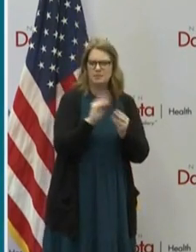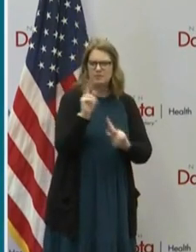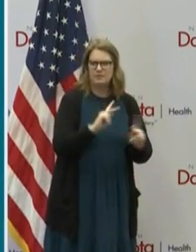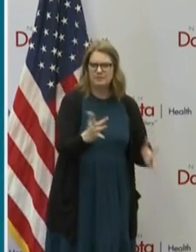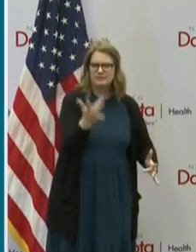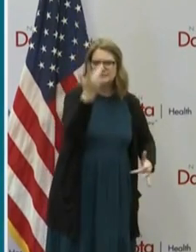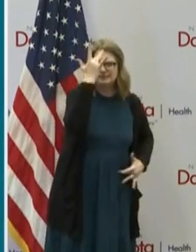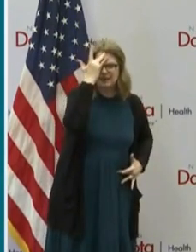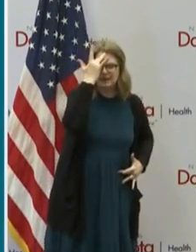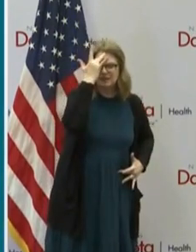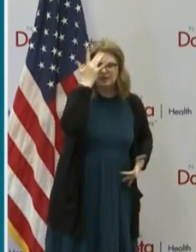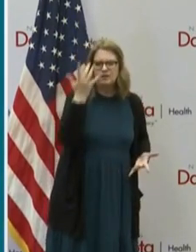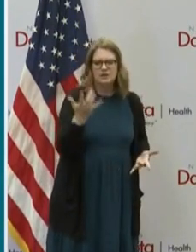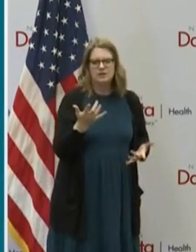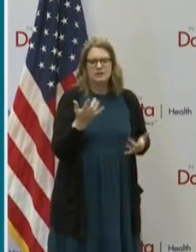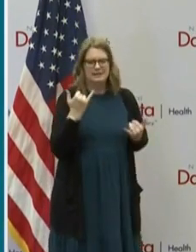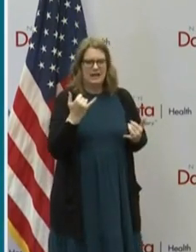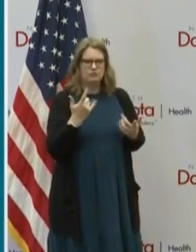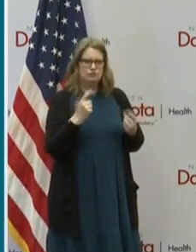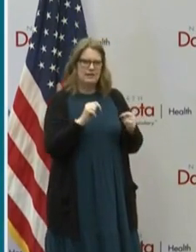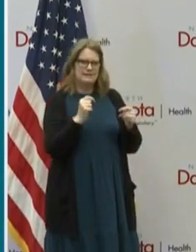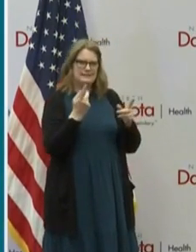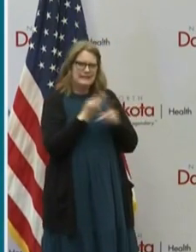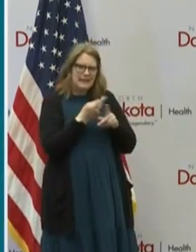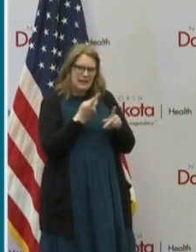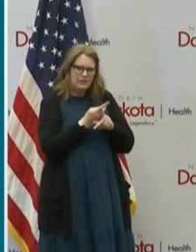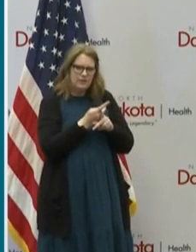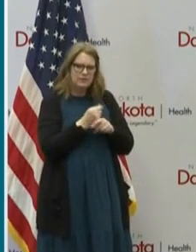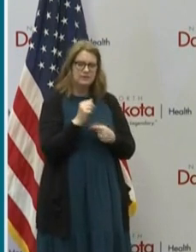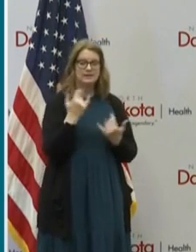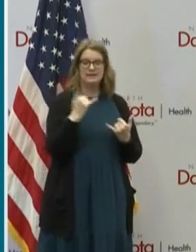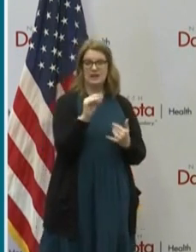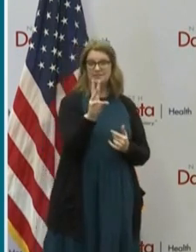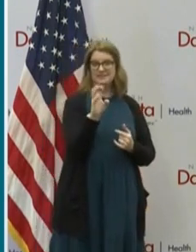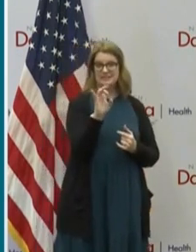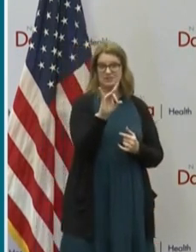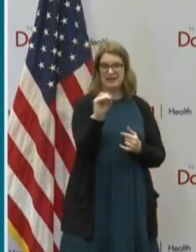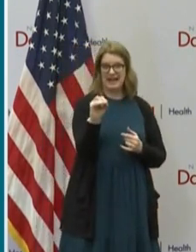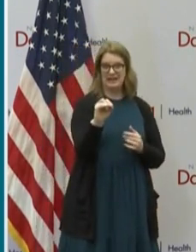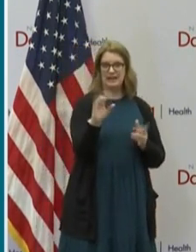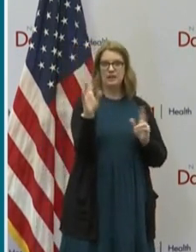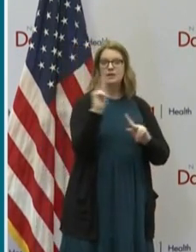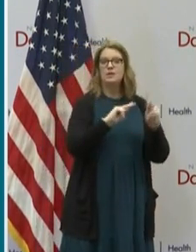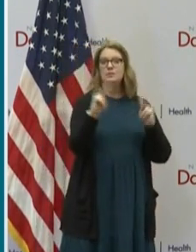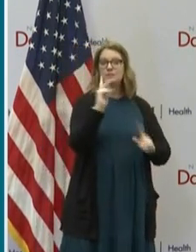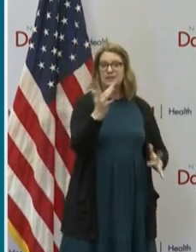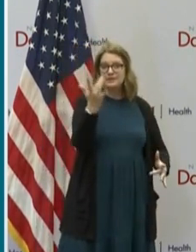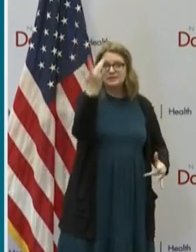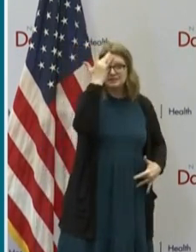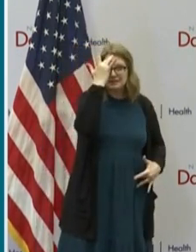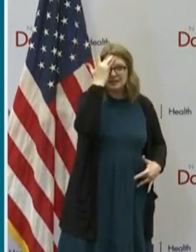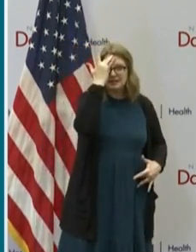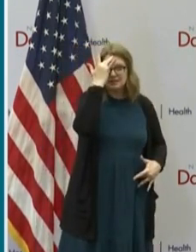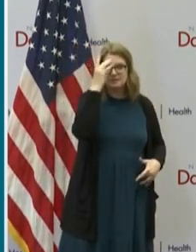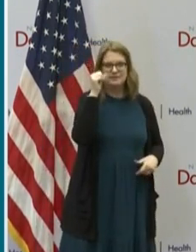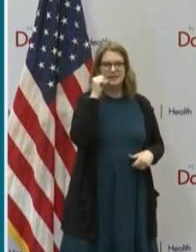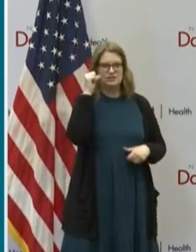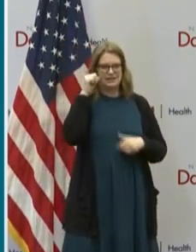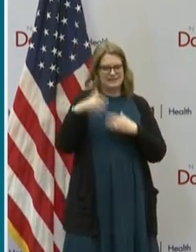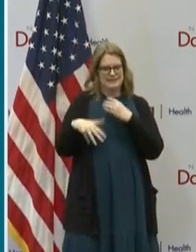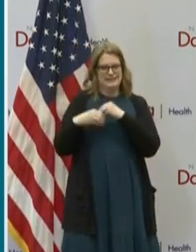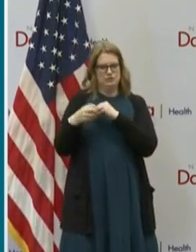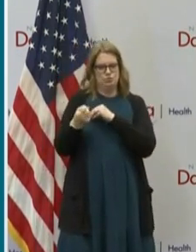activity is in terms of trying to manage this, it's 680 is the active confirmed. That's a plus 12 from